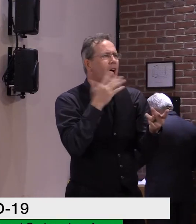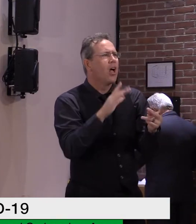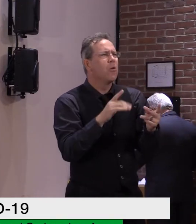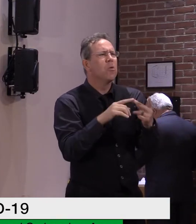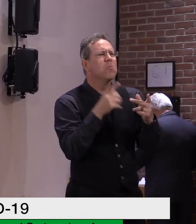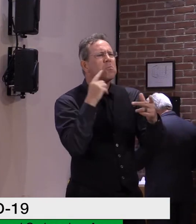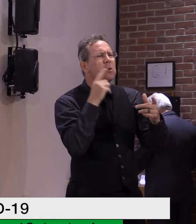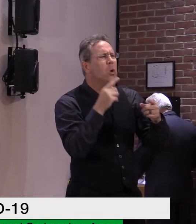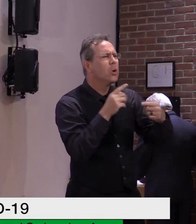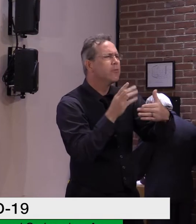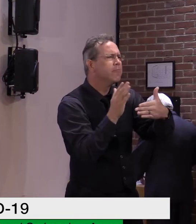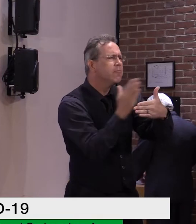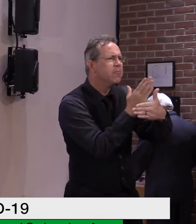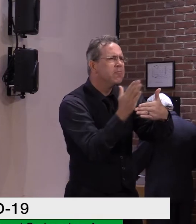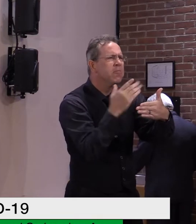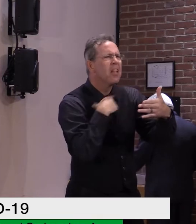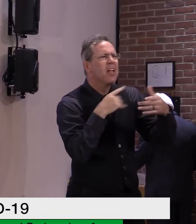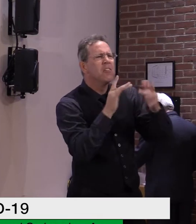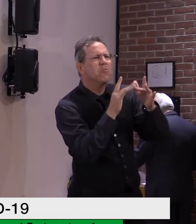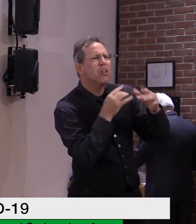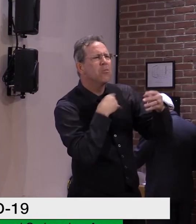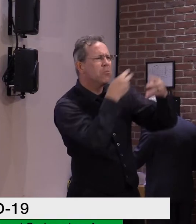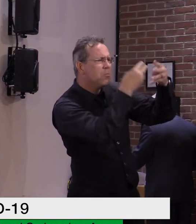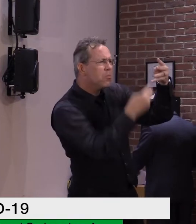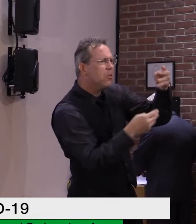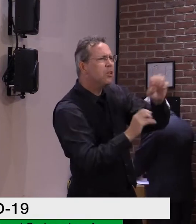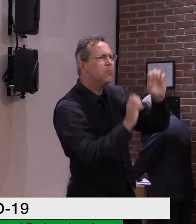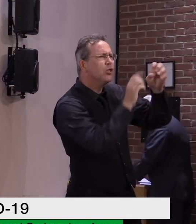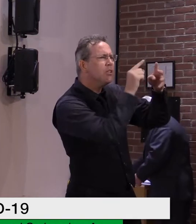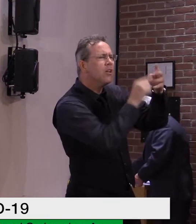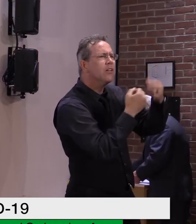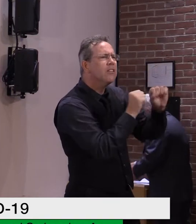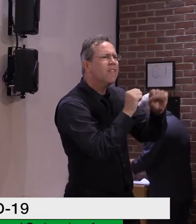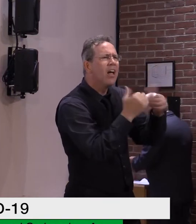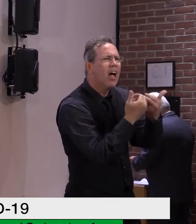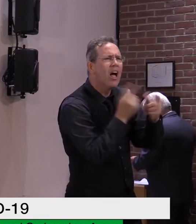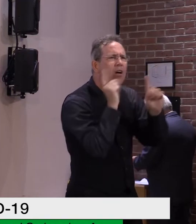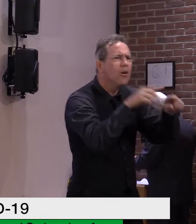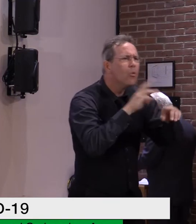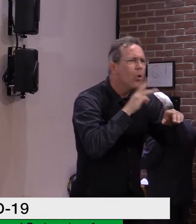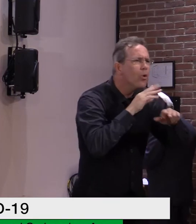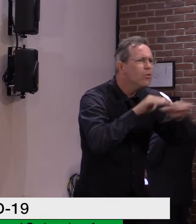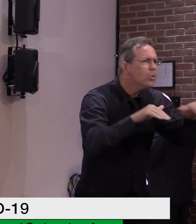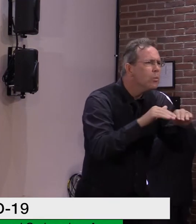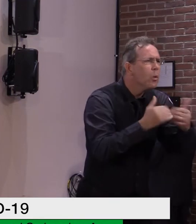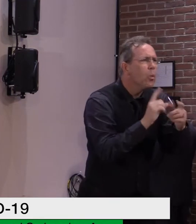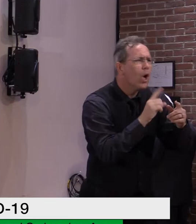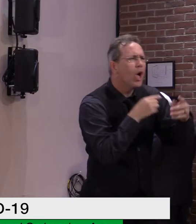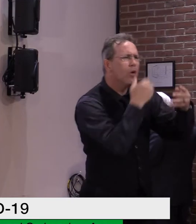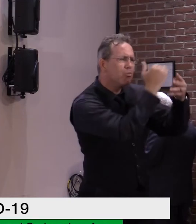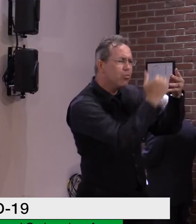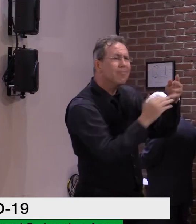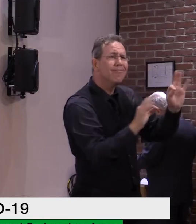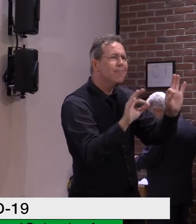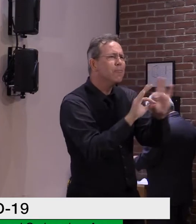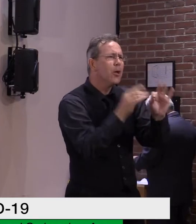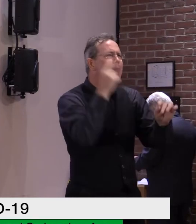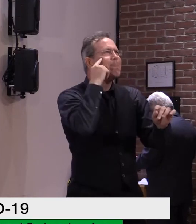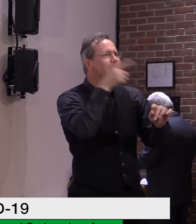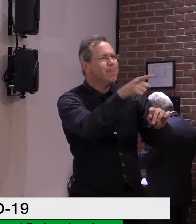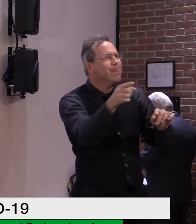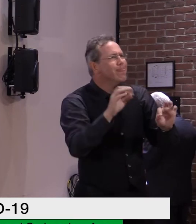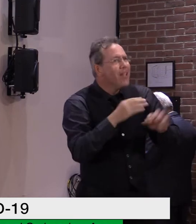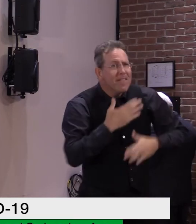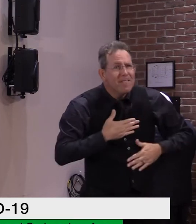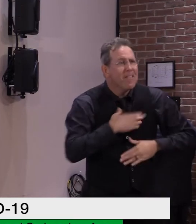vem.vermont.gov/swimsafety. There are many outdoor places to enjoy around our state. Having a little bit of safety in mind will make your visit to those places the best it